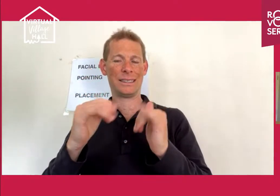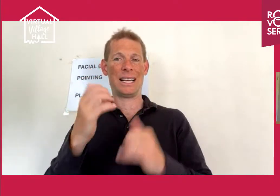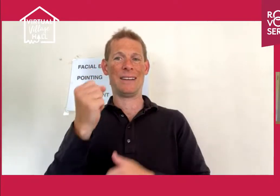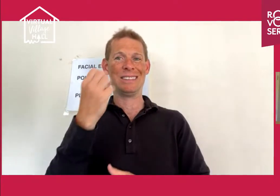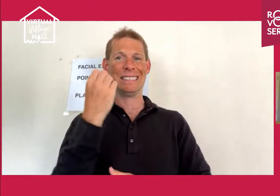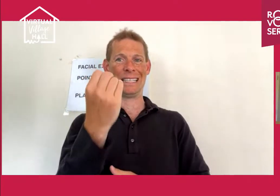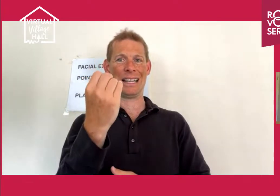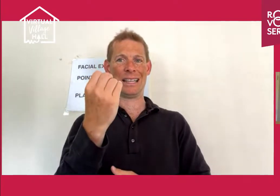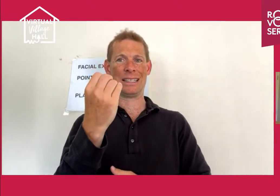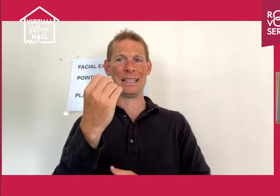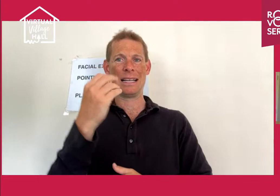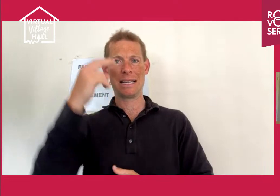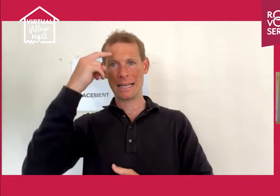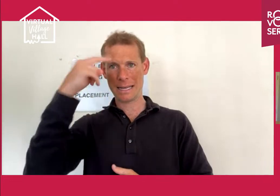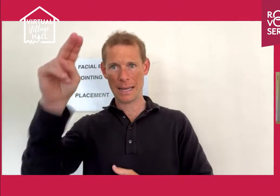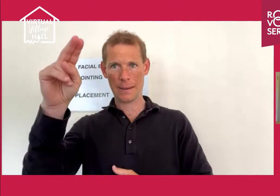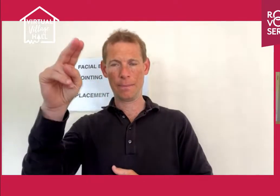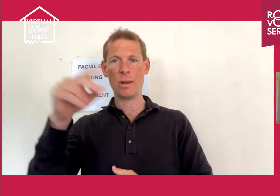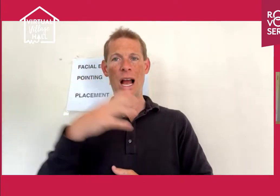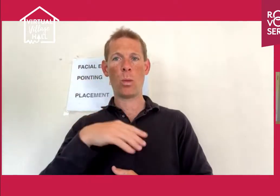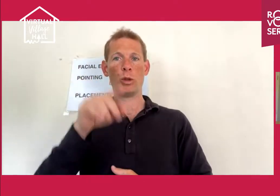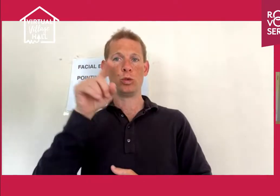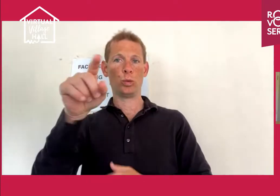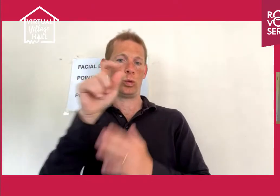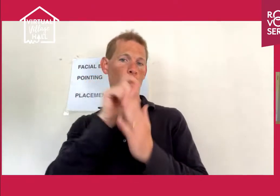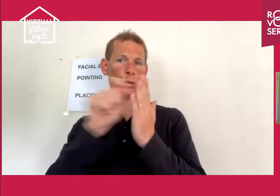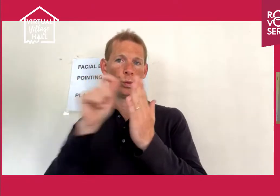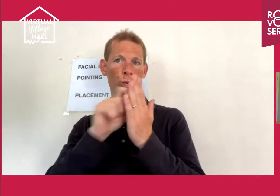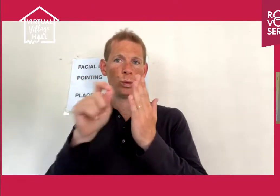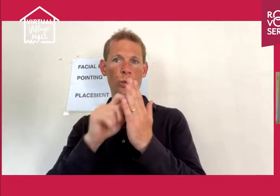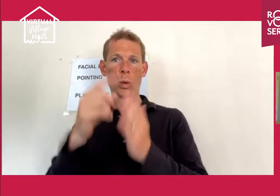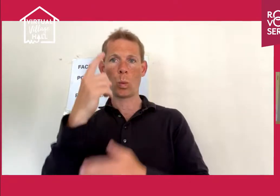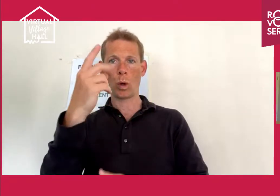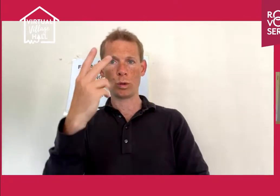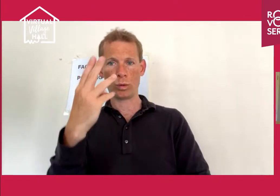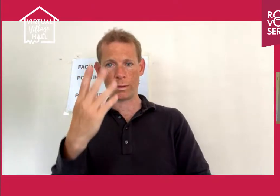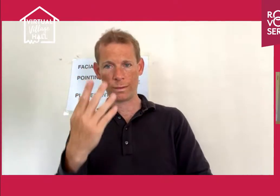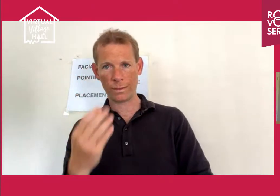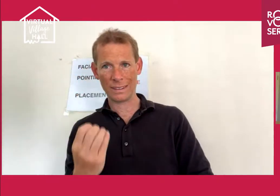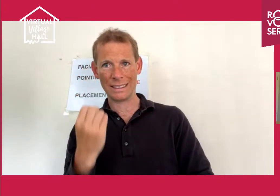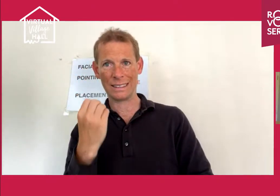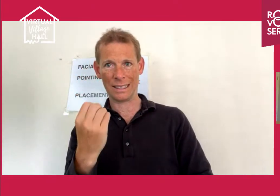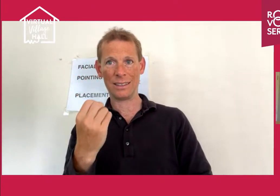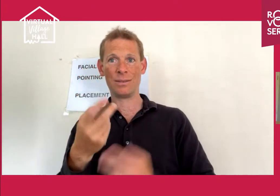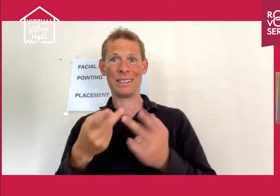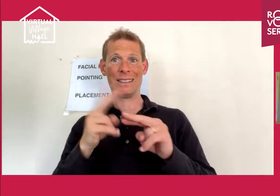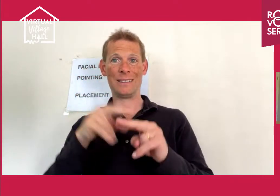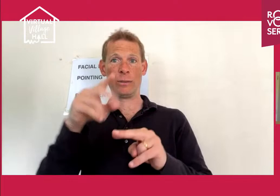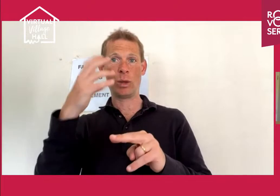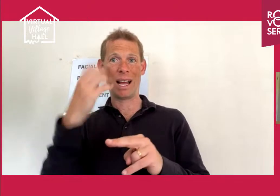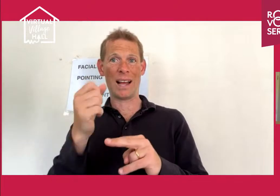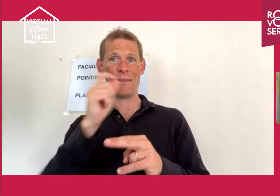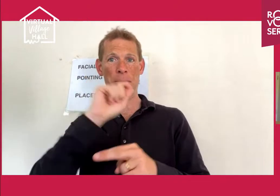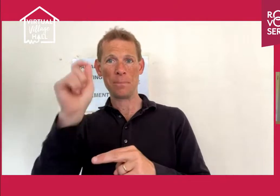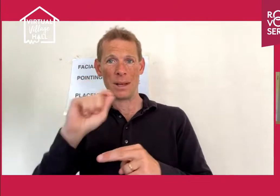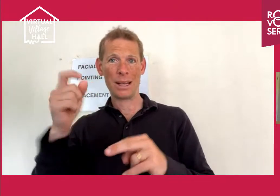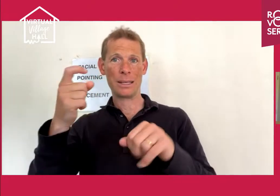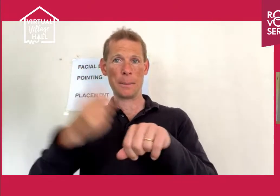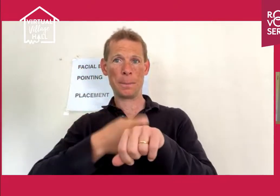Okay, so are you ready for the test? I will fingerspell 10 names and I want you to make a list 1 to 10 if you have a